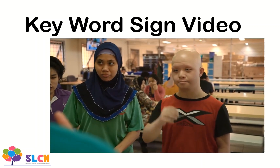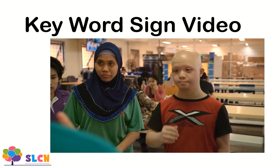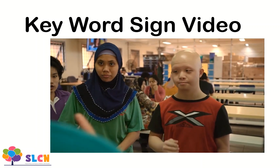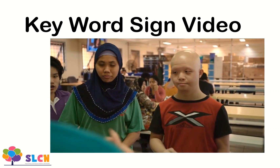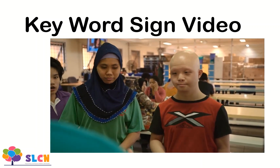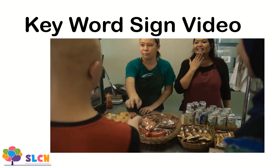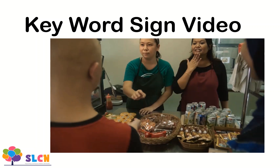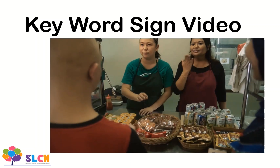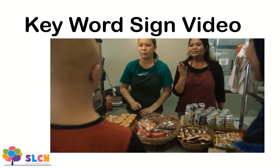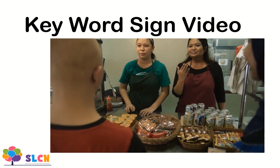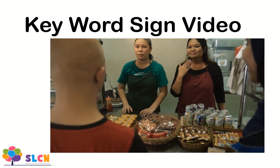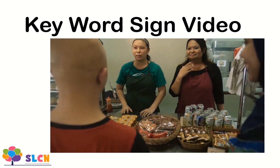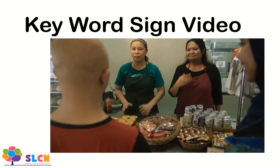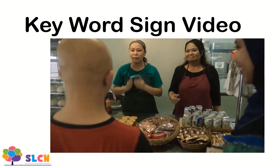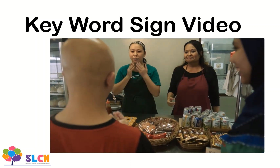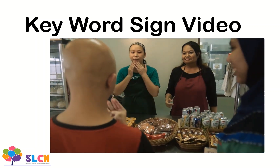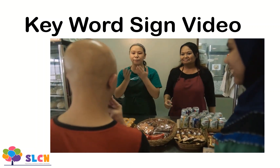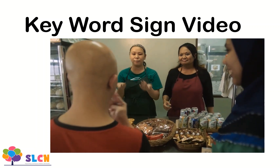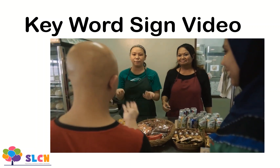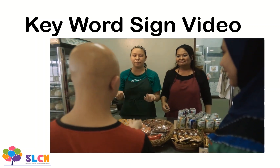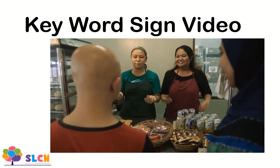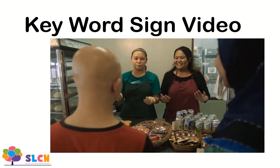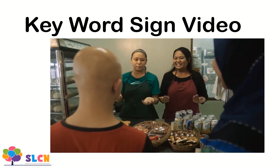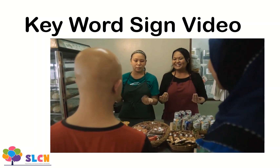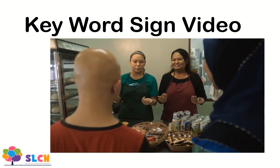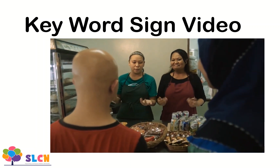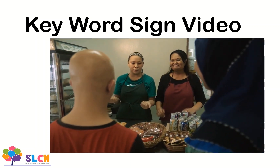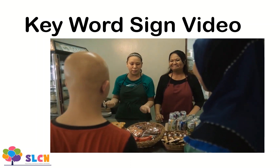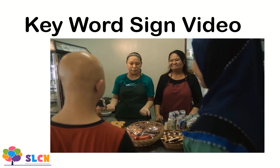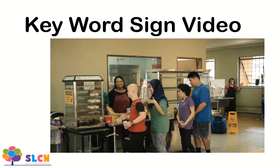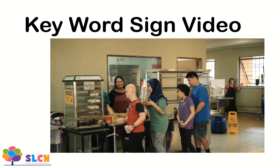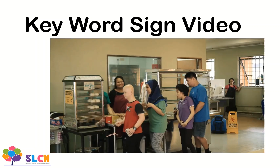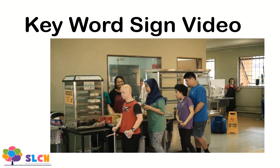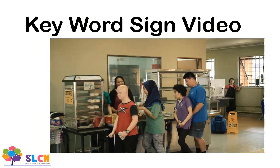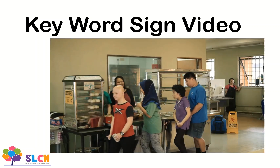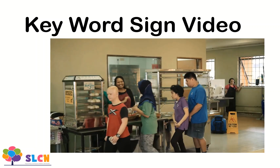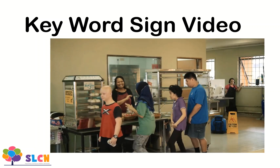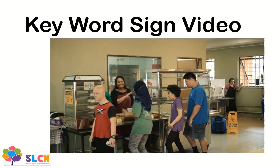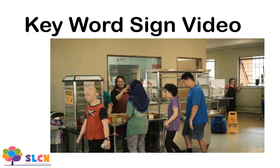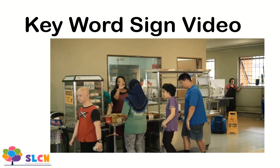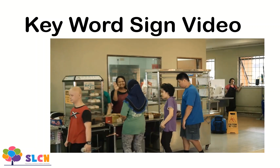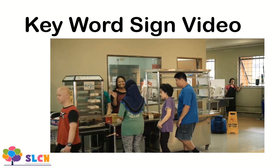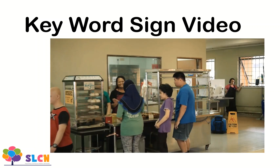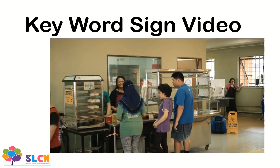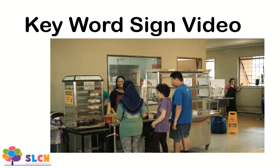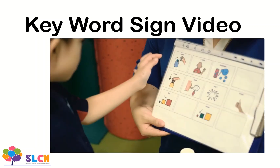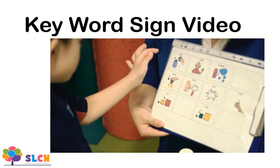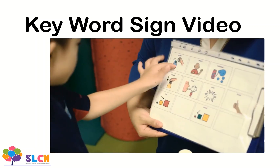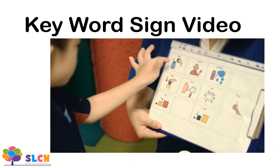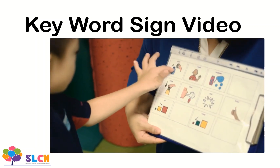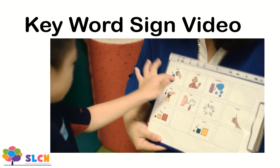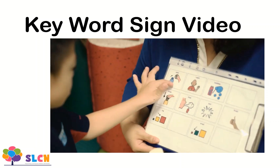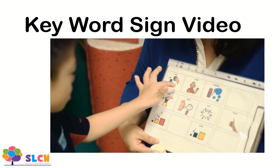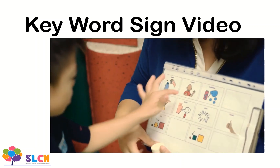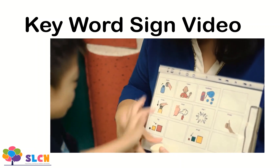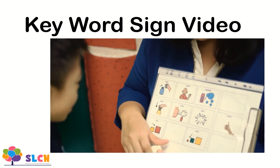We also use the appropriate facial expressions and body language. As part of the total communication approach,